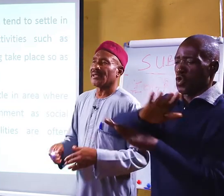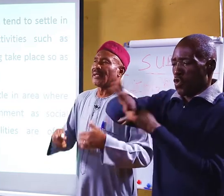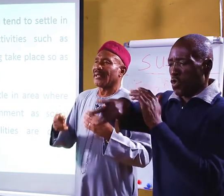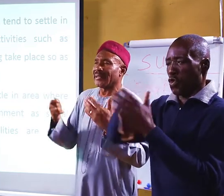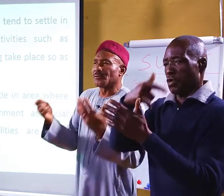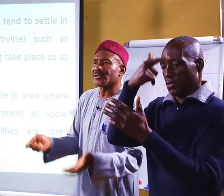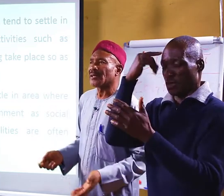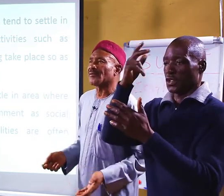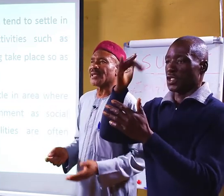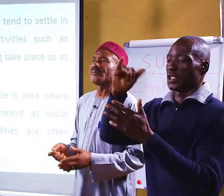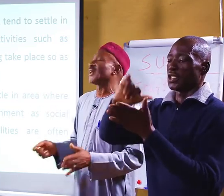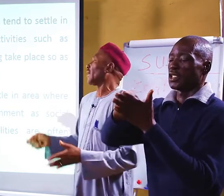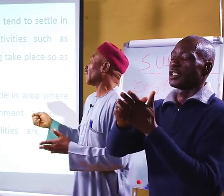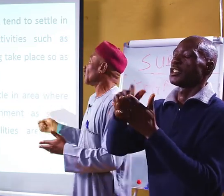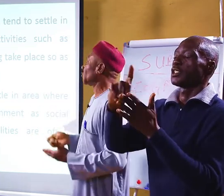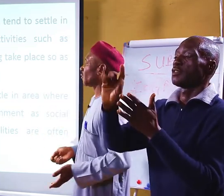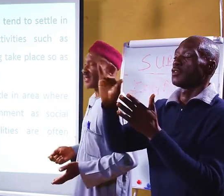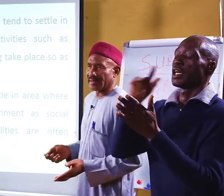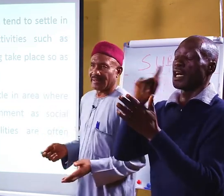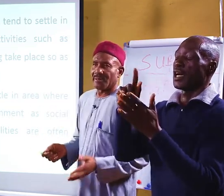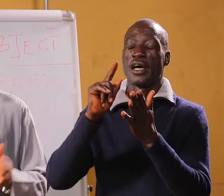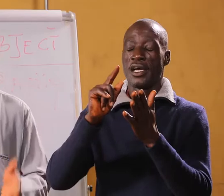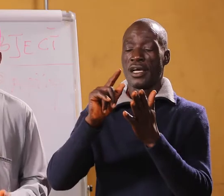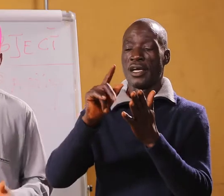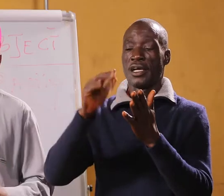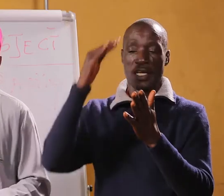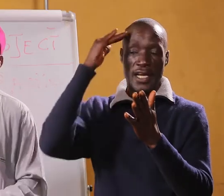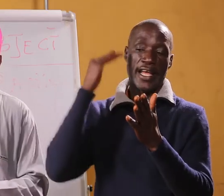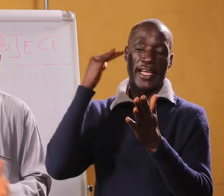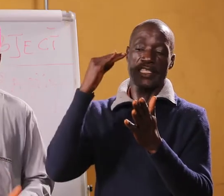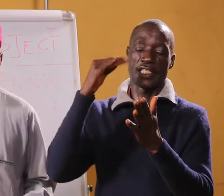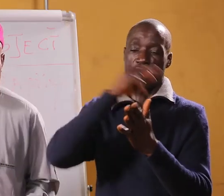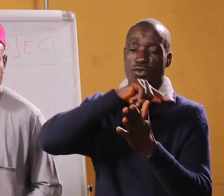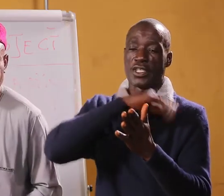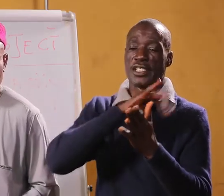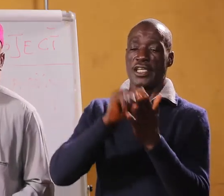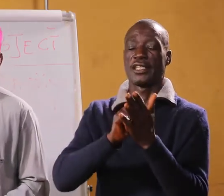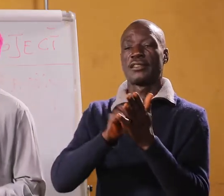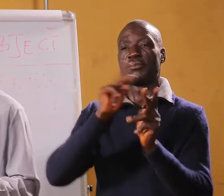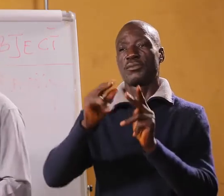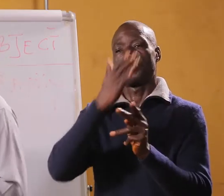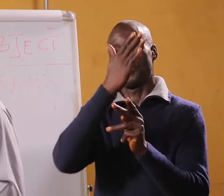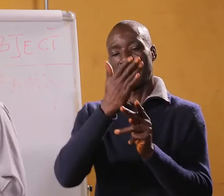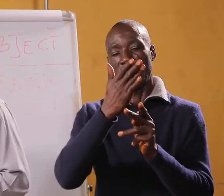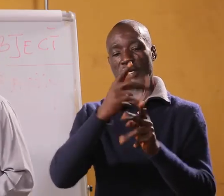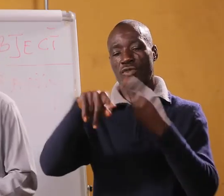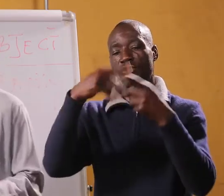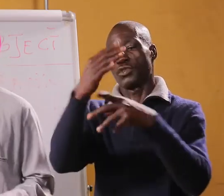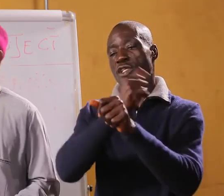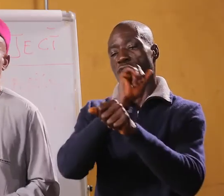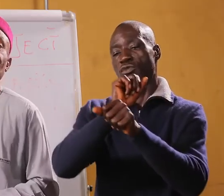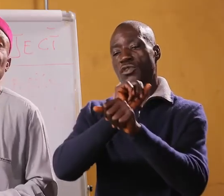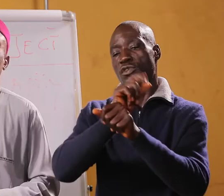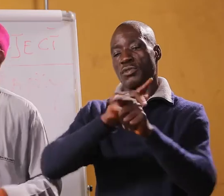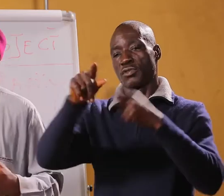because those kind of towns, they can get a job there. Most of the thing is administrative. So people go there to